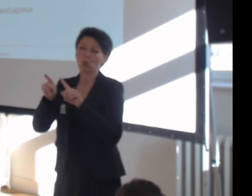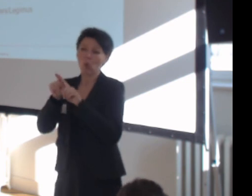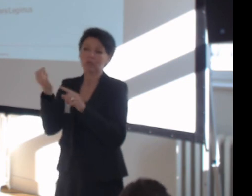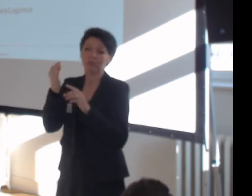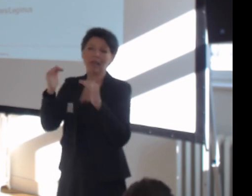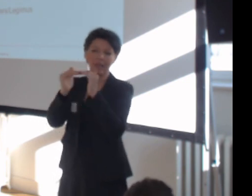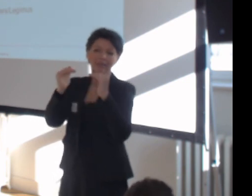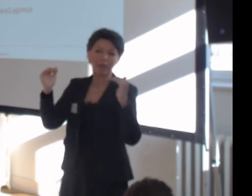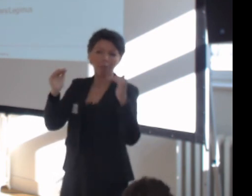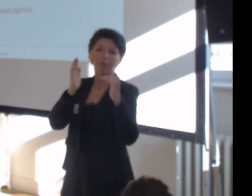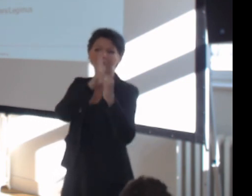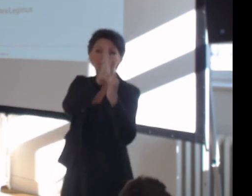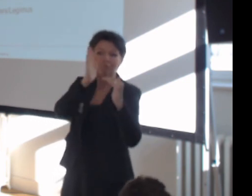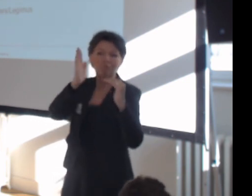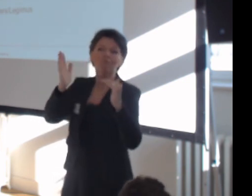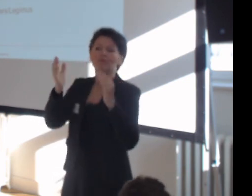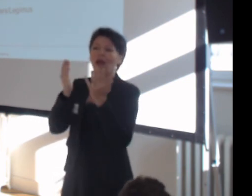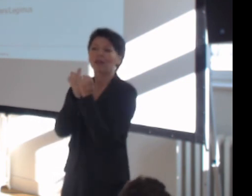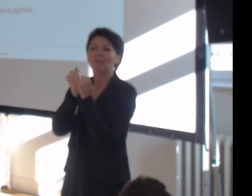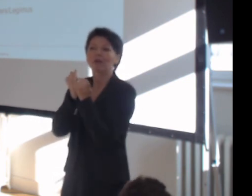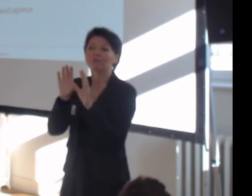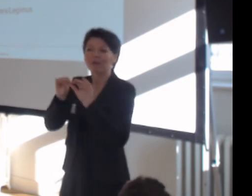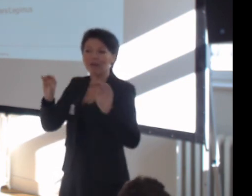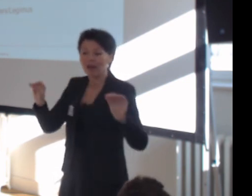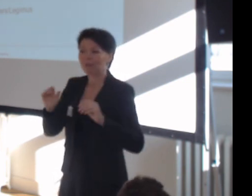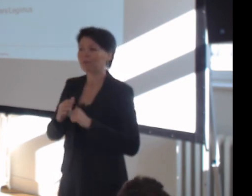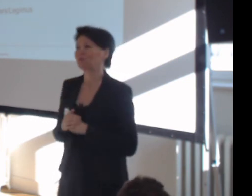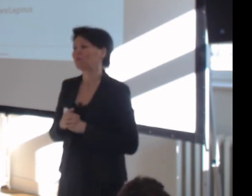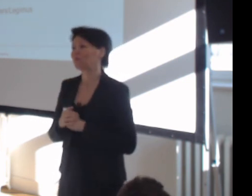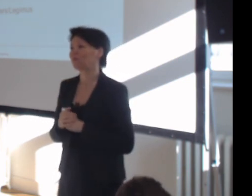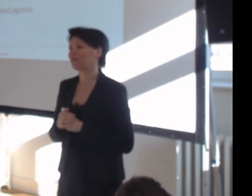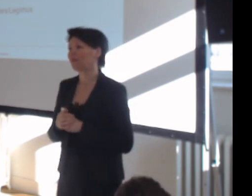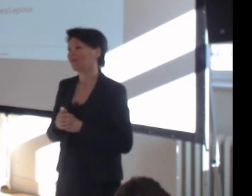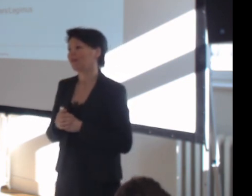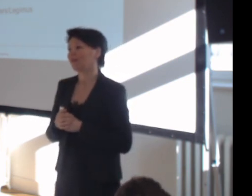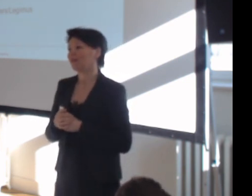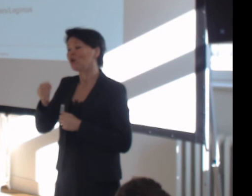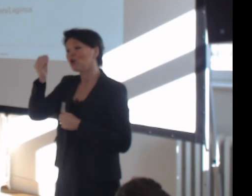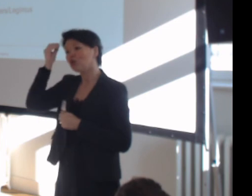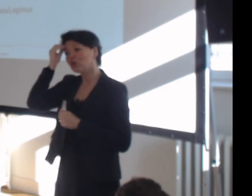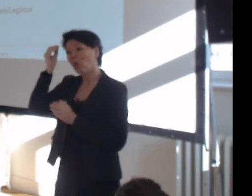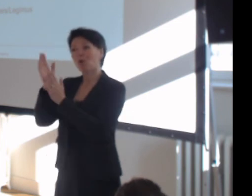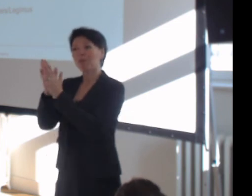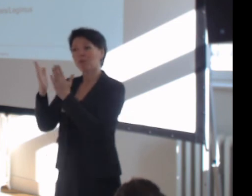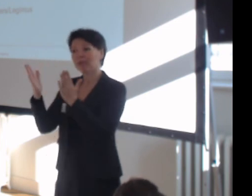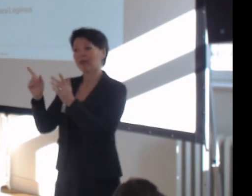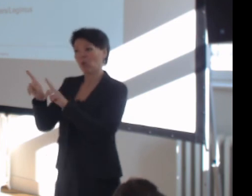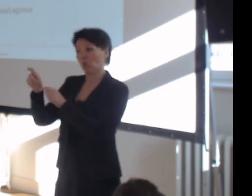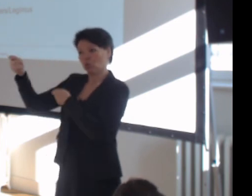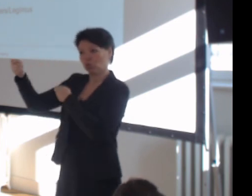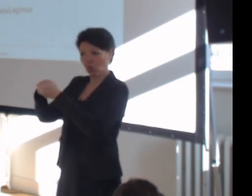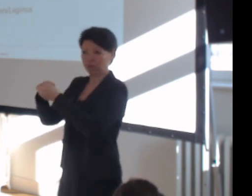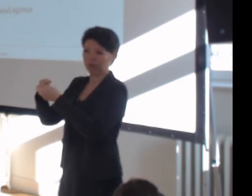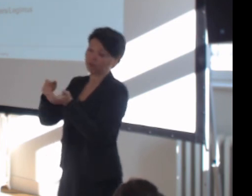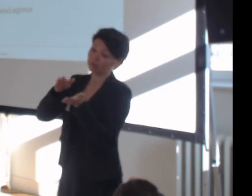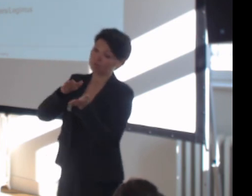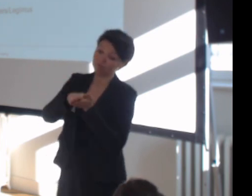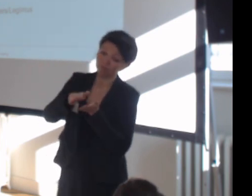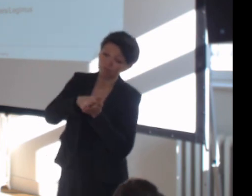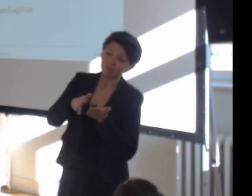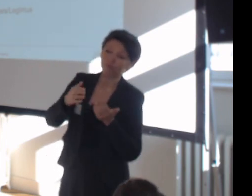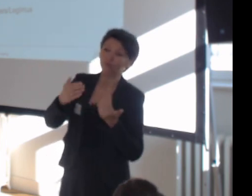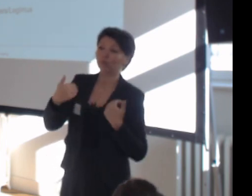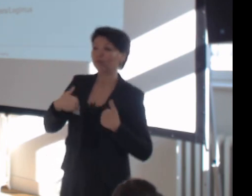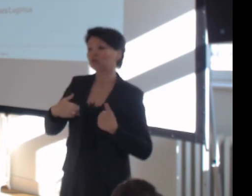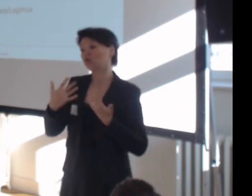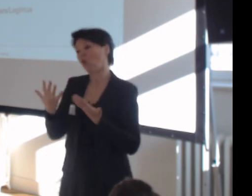for these kind of materials. And the school libraries, they also buy their books from producers or publishers, or they